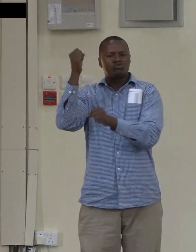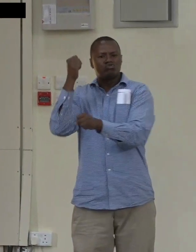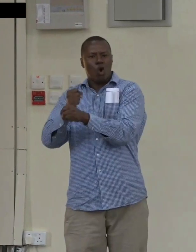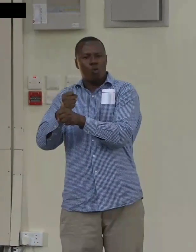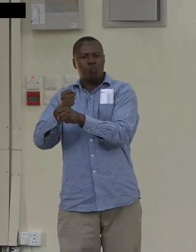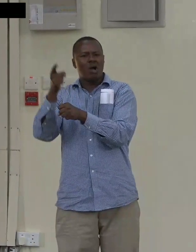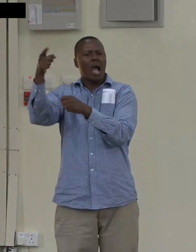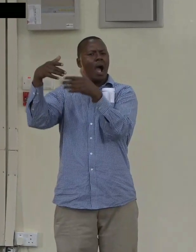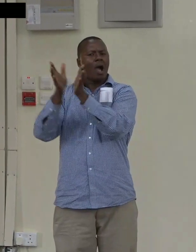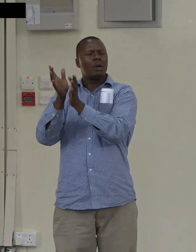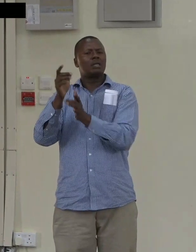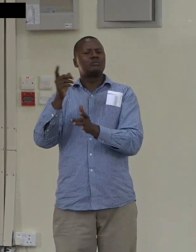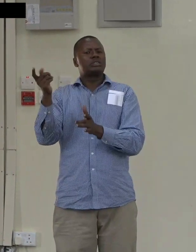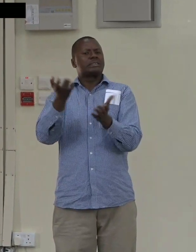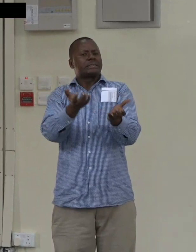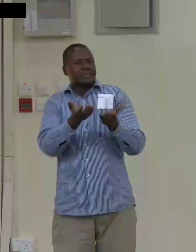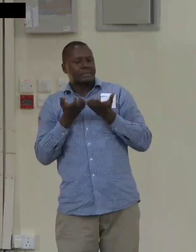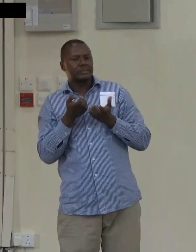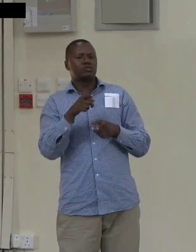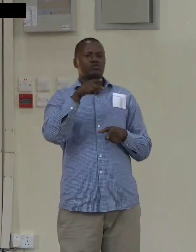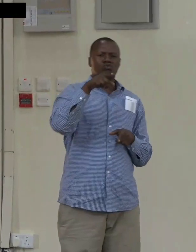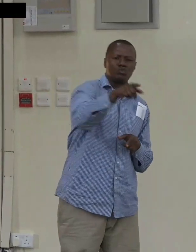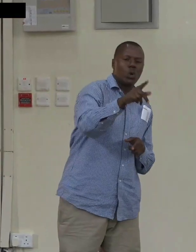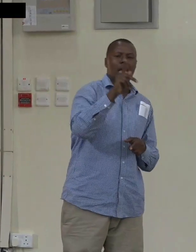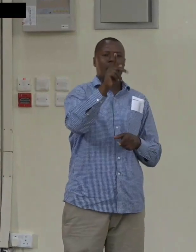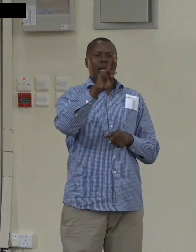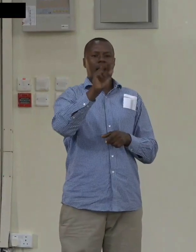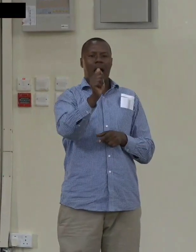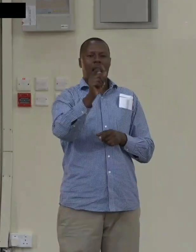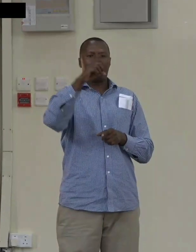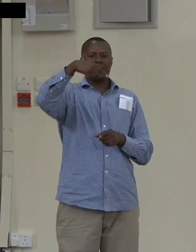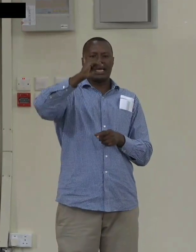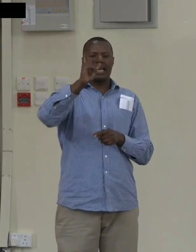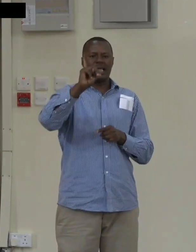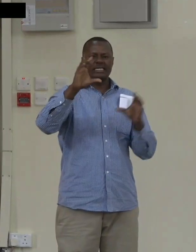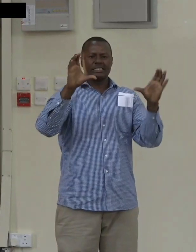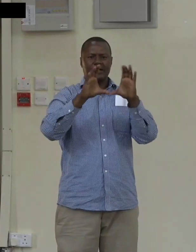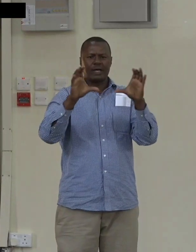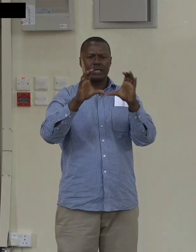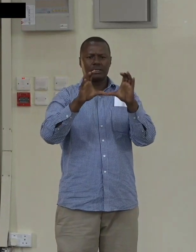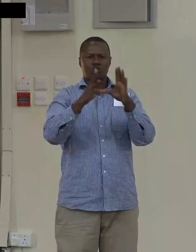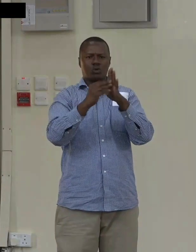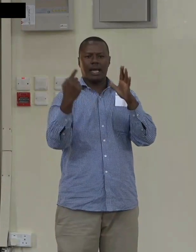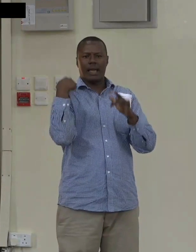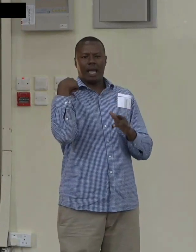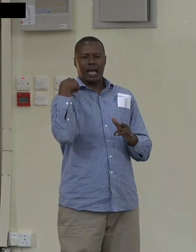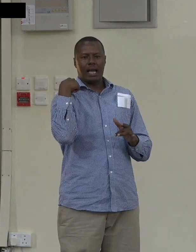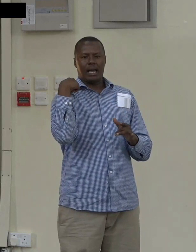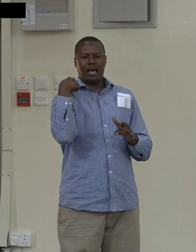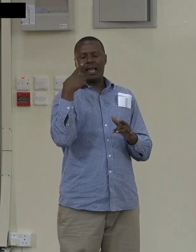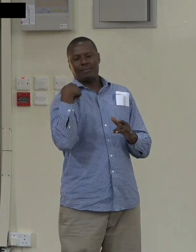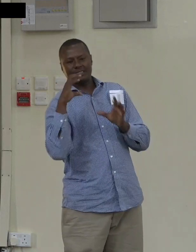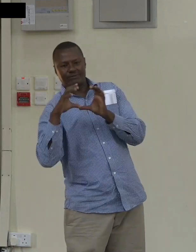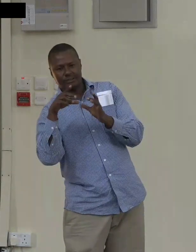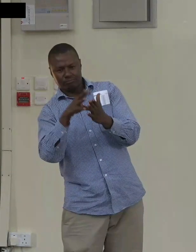employed. For example, you got a job, so the company needs what? What are the requirements? They need you to provide a KRA PIN certificate.